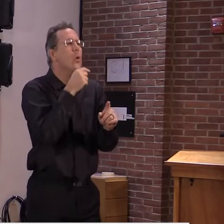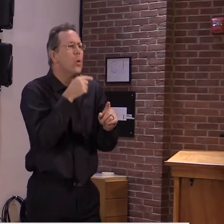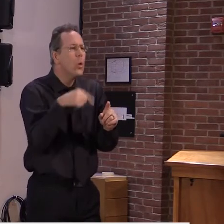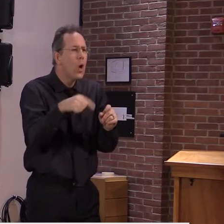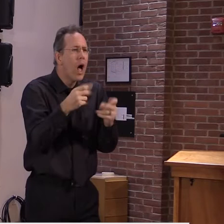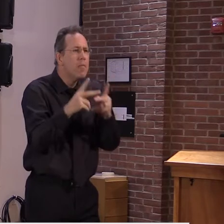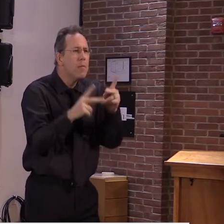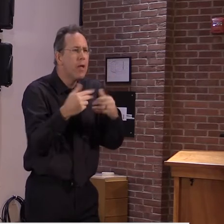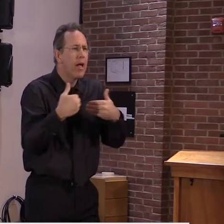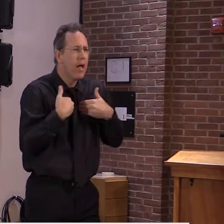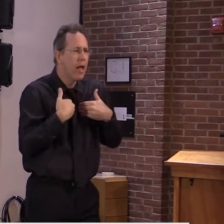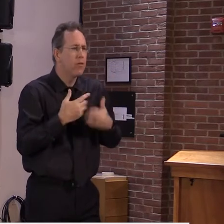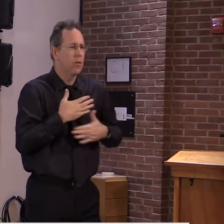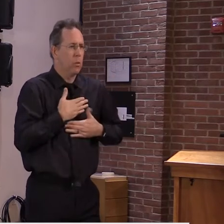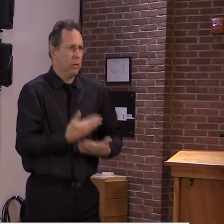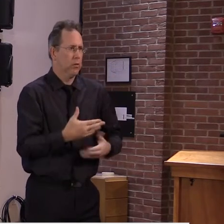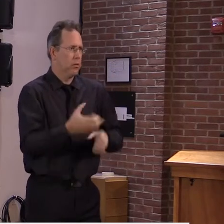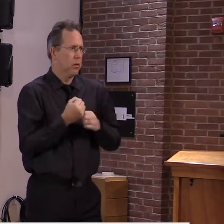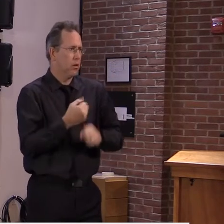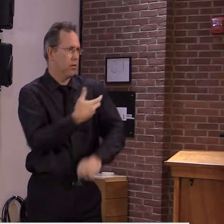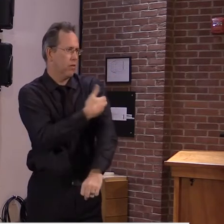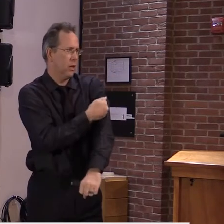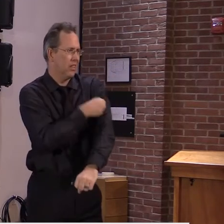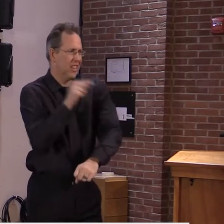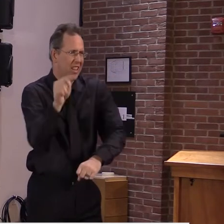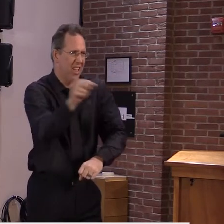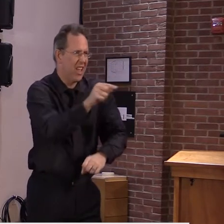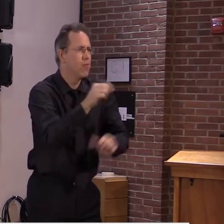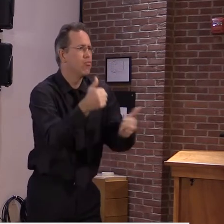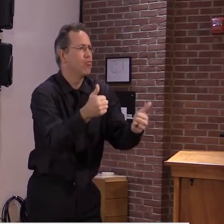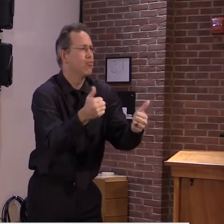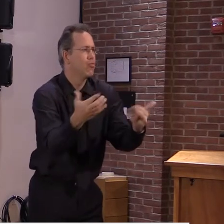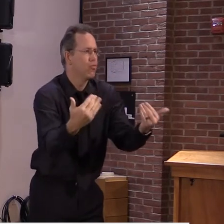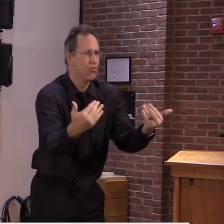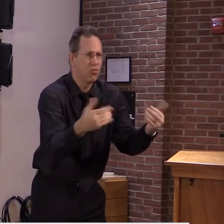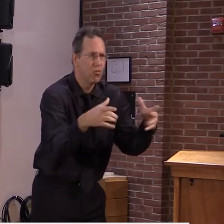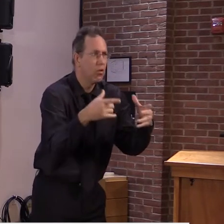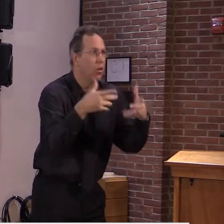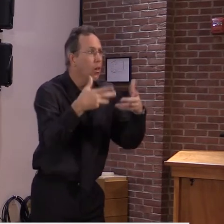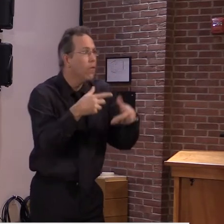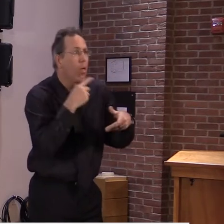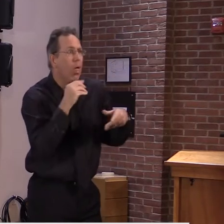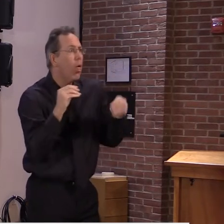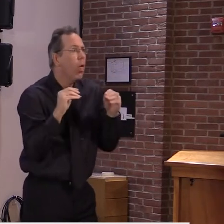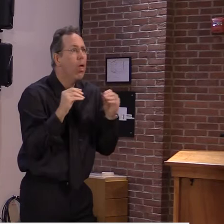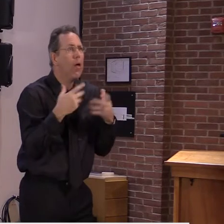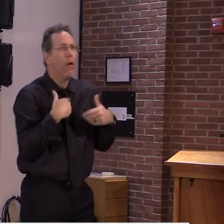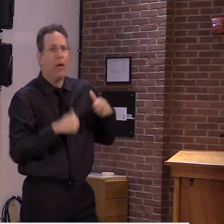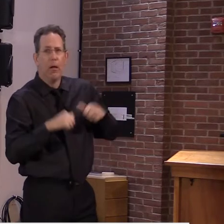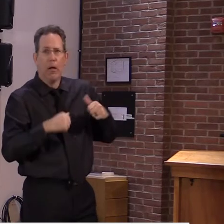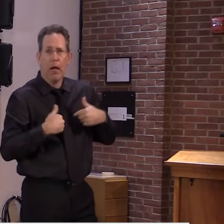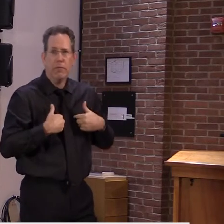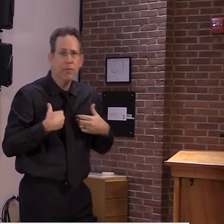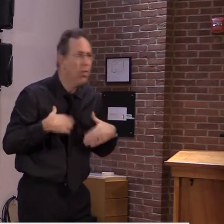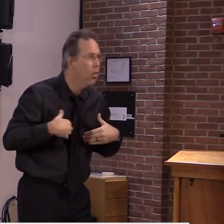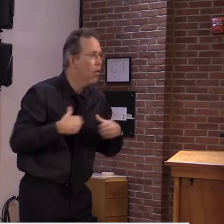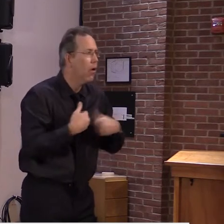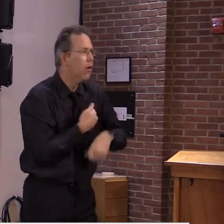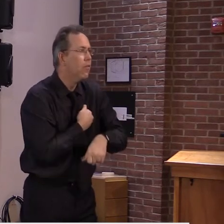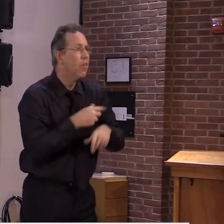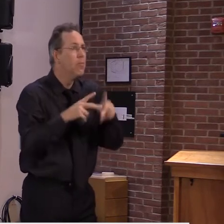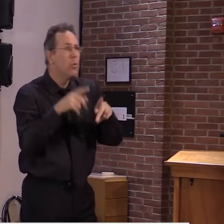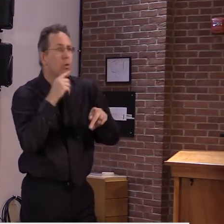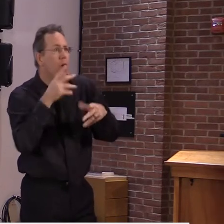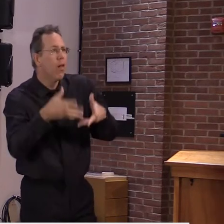look promising in that regard, with regard to surveys of people asking them if they would take the vaccine or not,